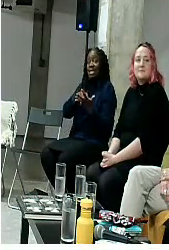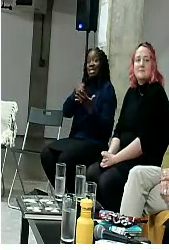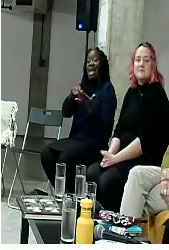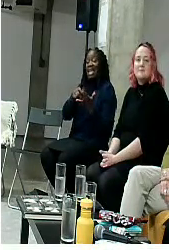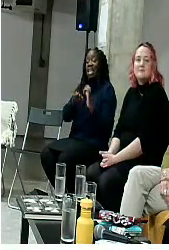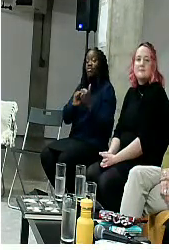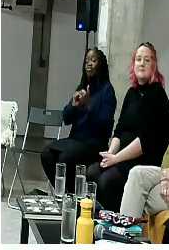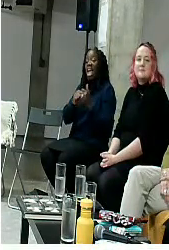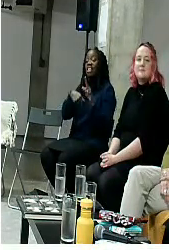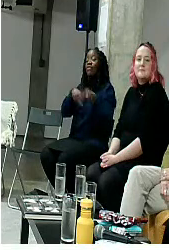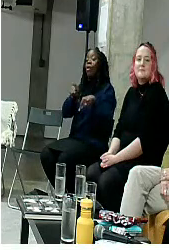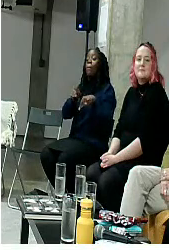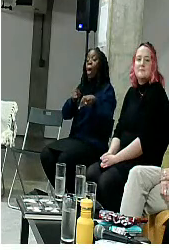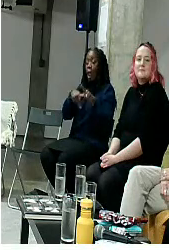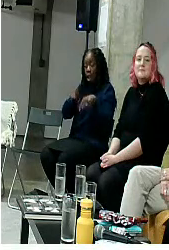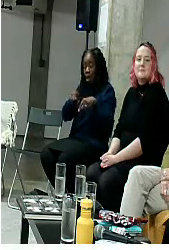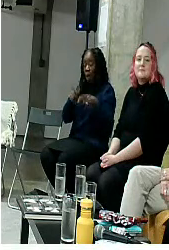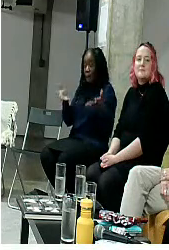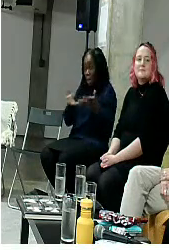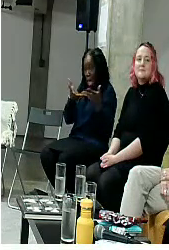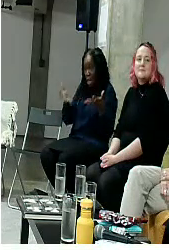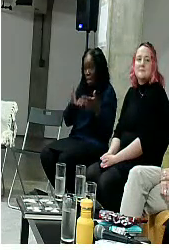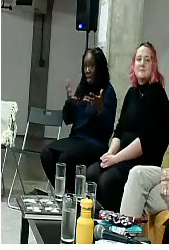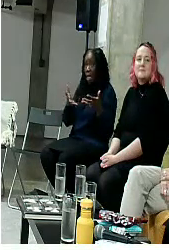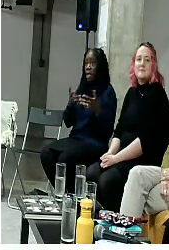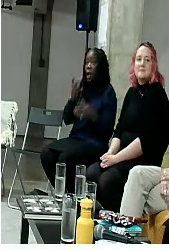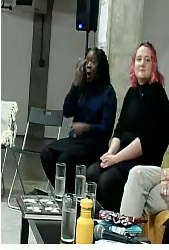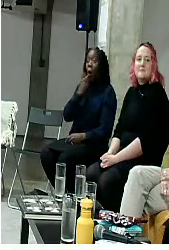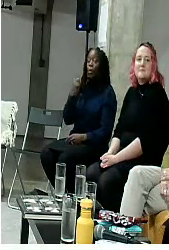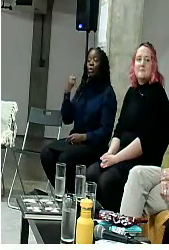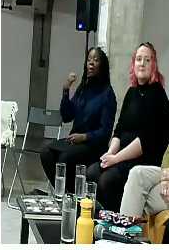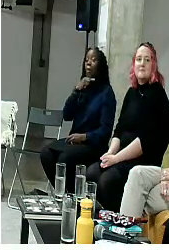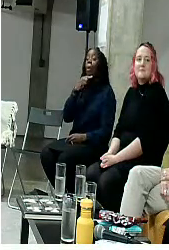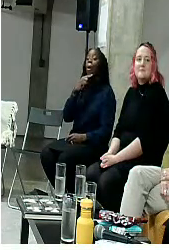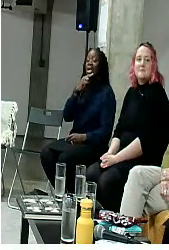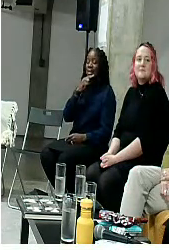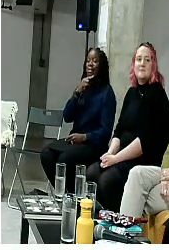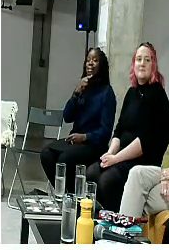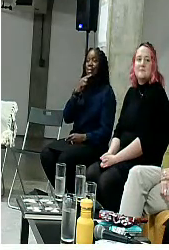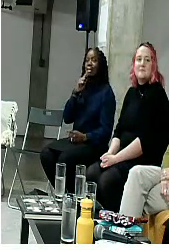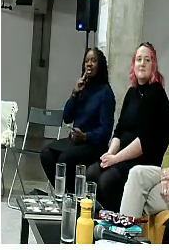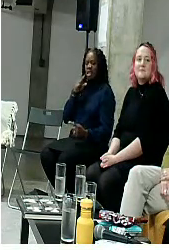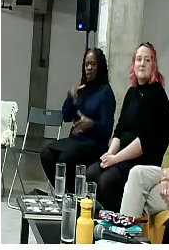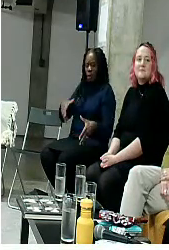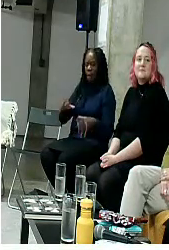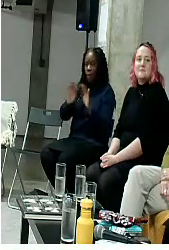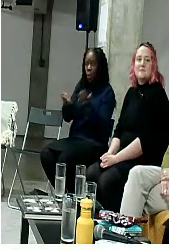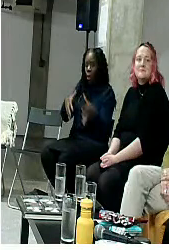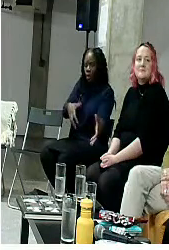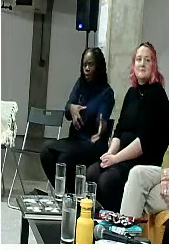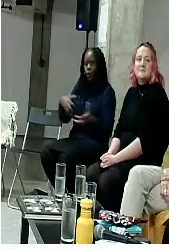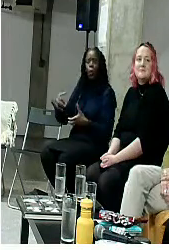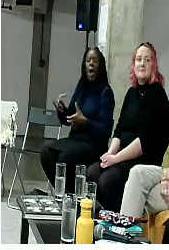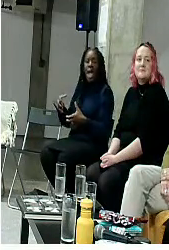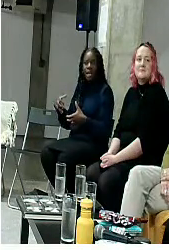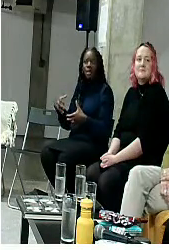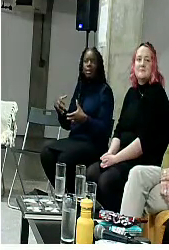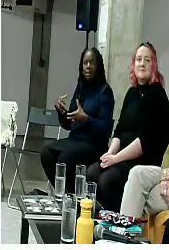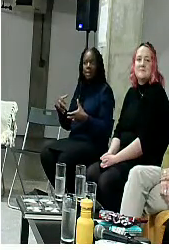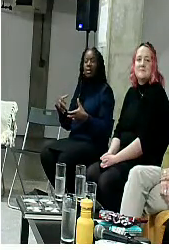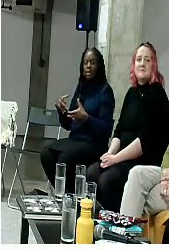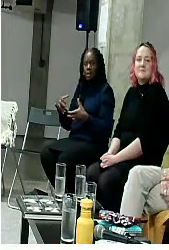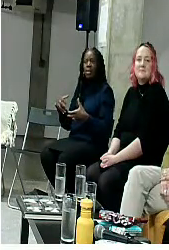playing football on the pitch, and one of the older boys came and took their ball